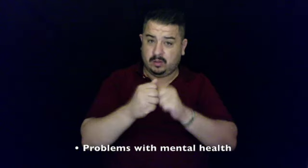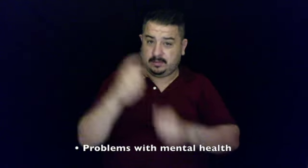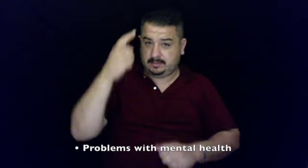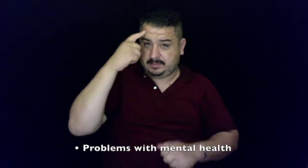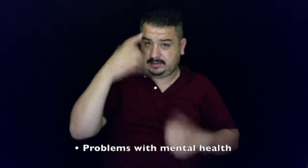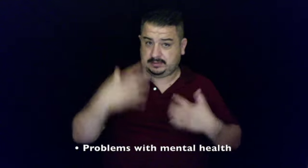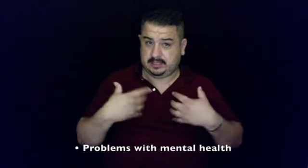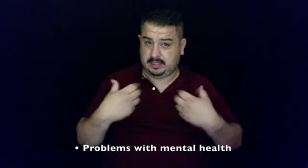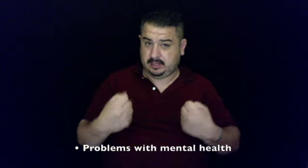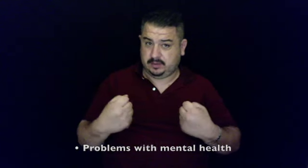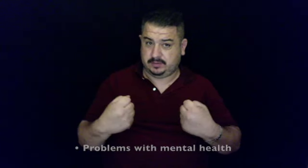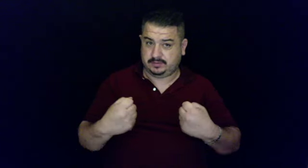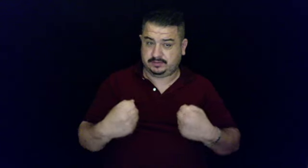problems with mental health,